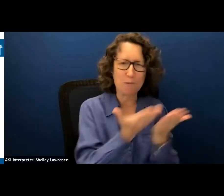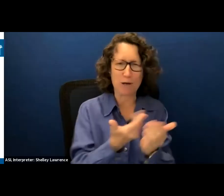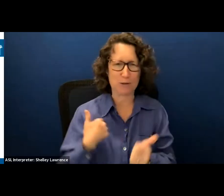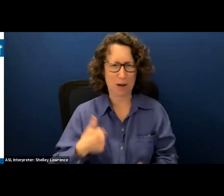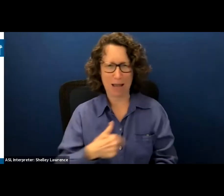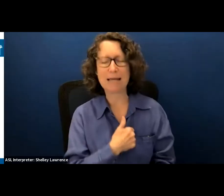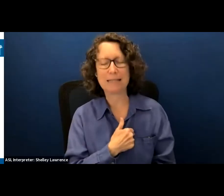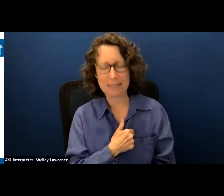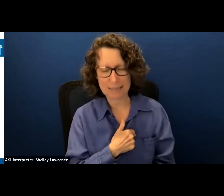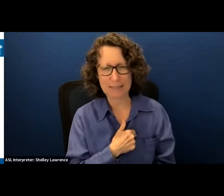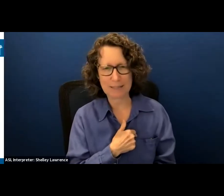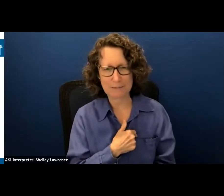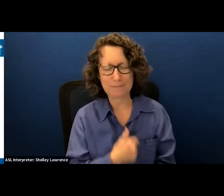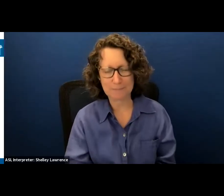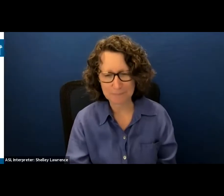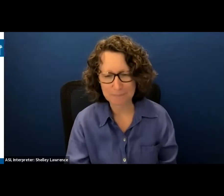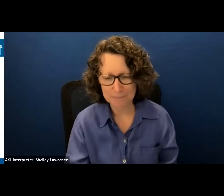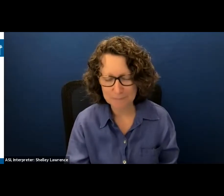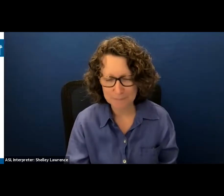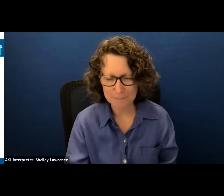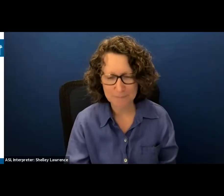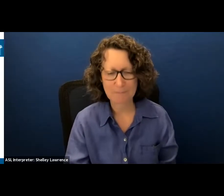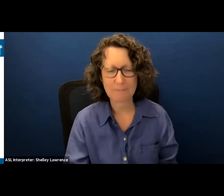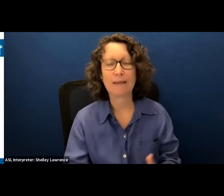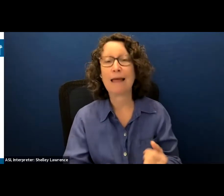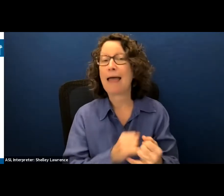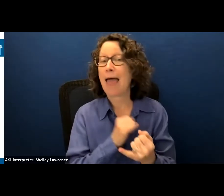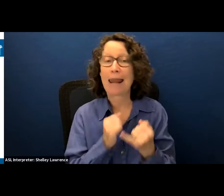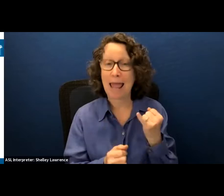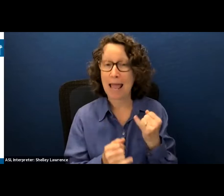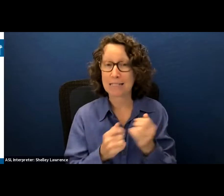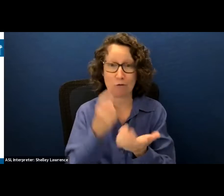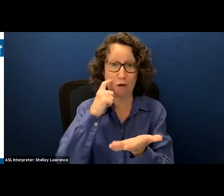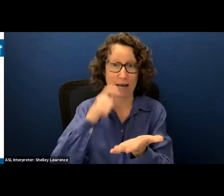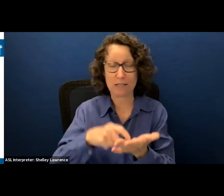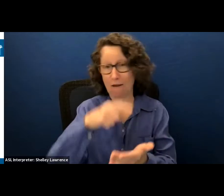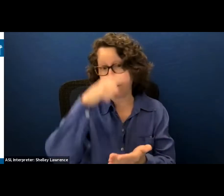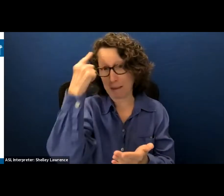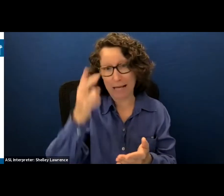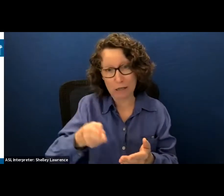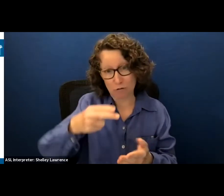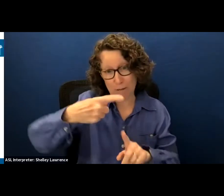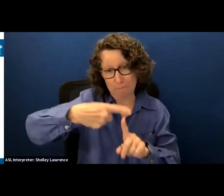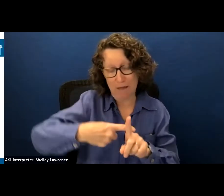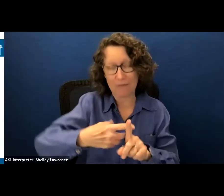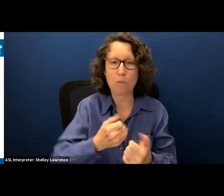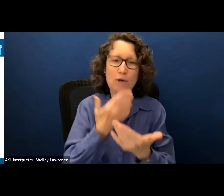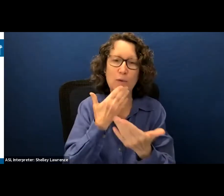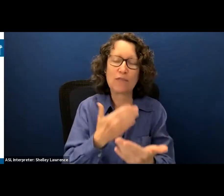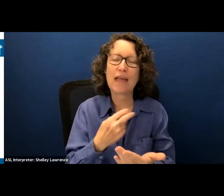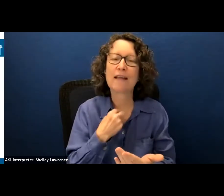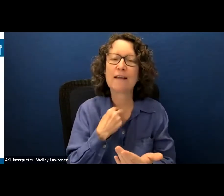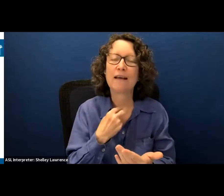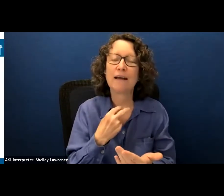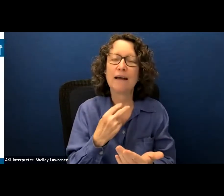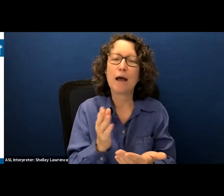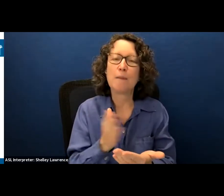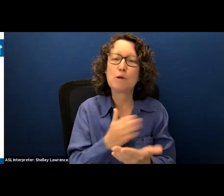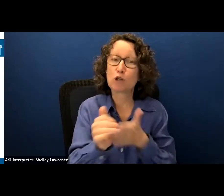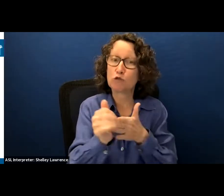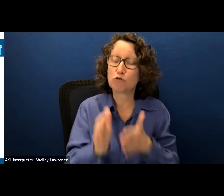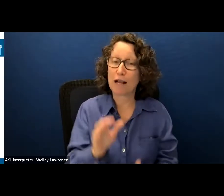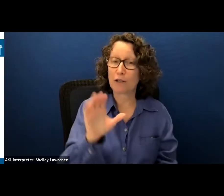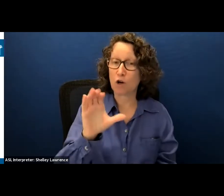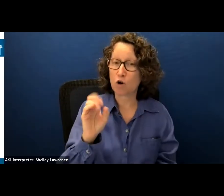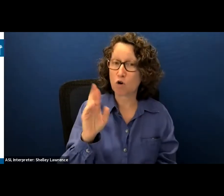us at our school district. Lastly, in recognition of Black History Month, I'd like to thank vocal music director Courtney Anderson, along